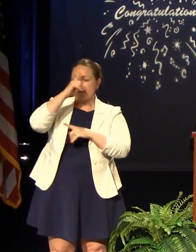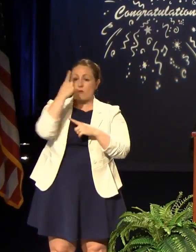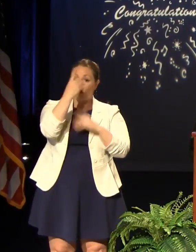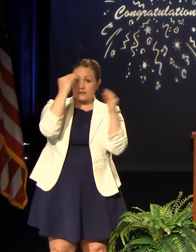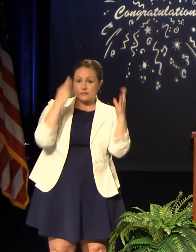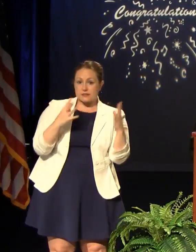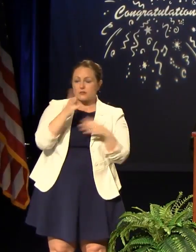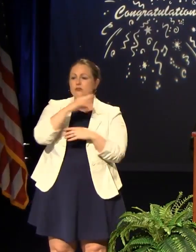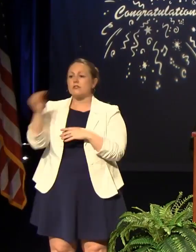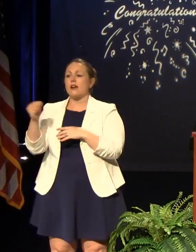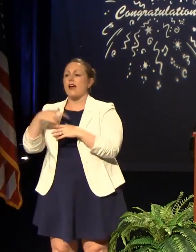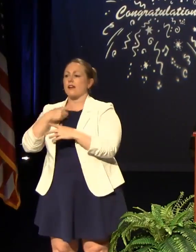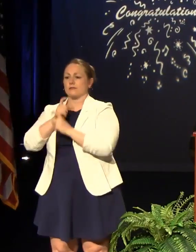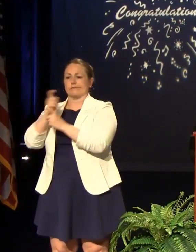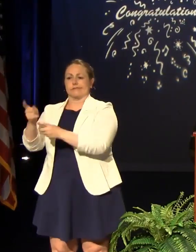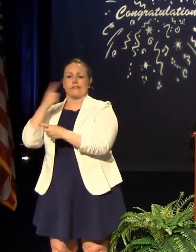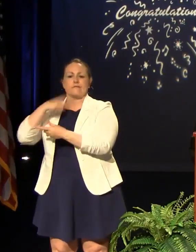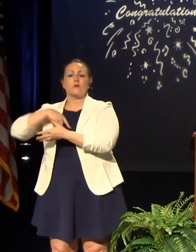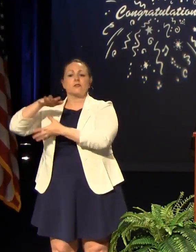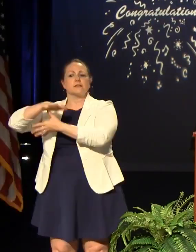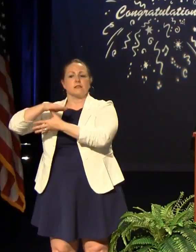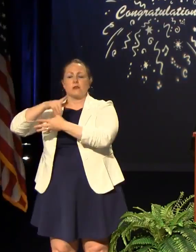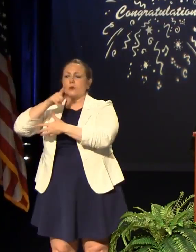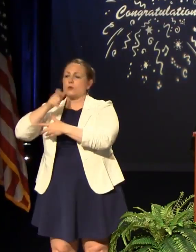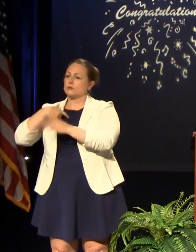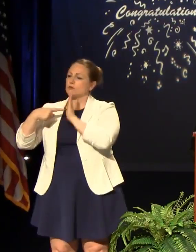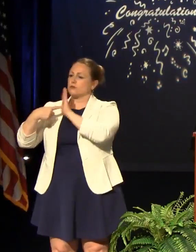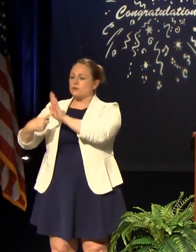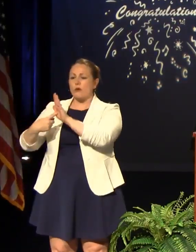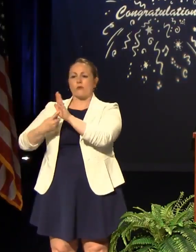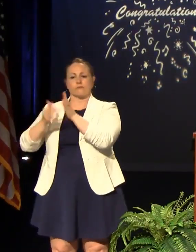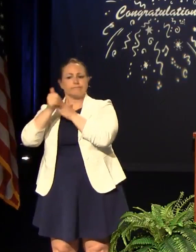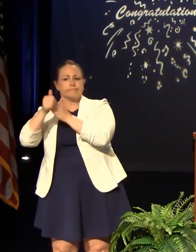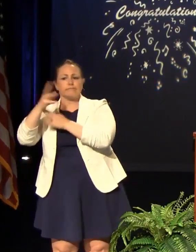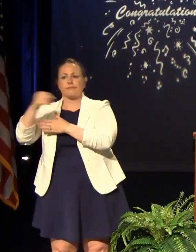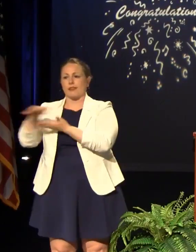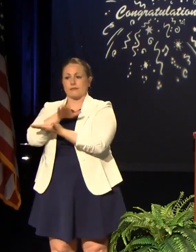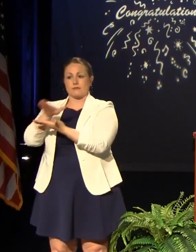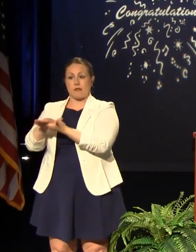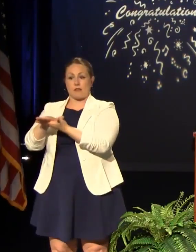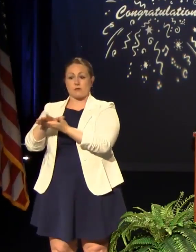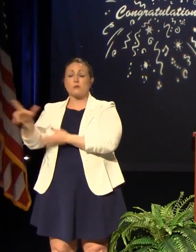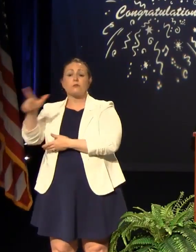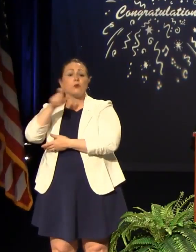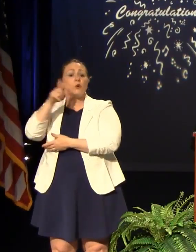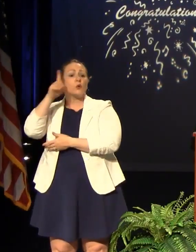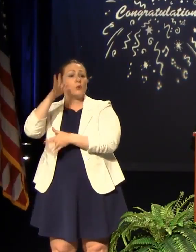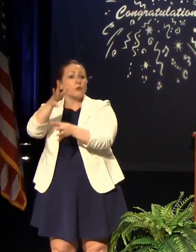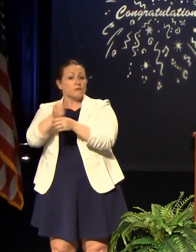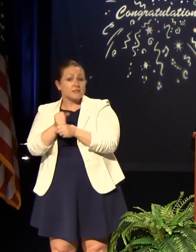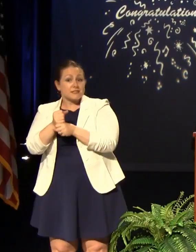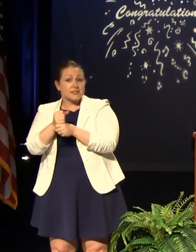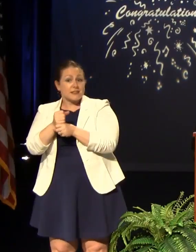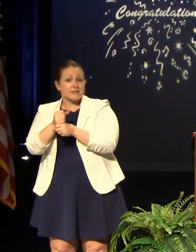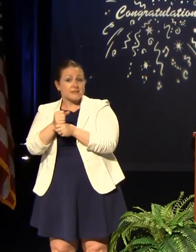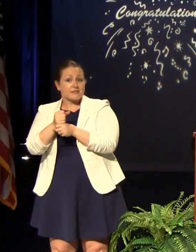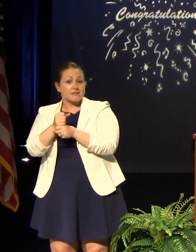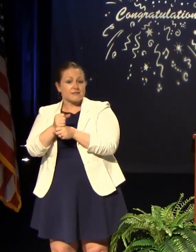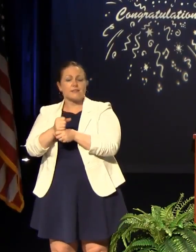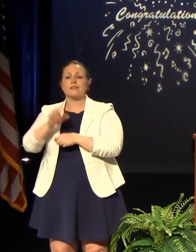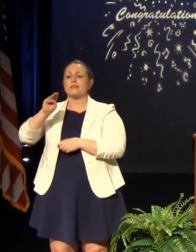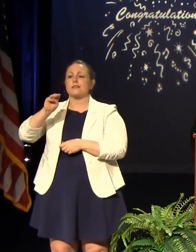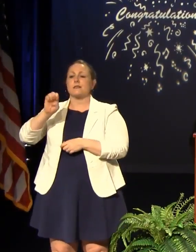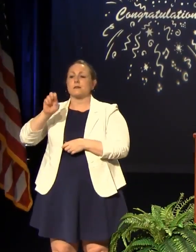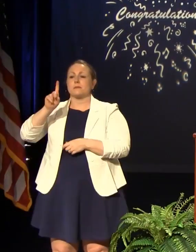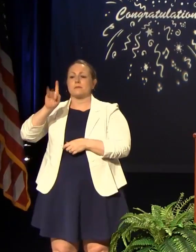has demonstrated leadership and scholarship. The 2020 recipient of the William Srigley Civic School Award is